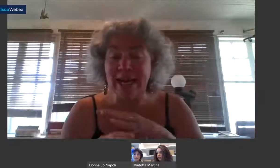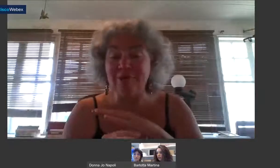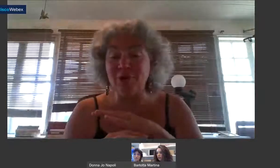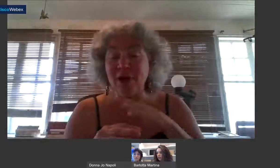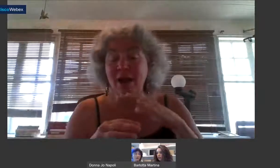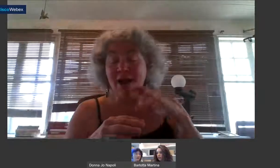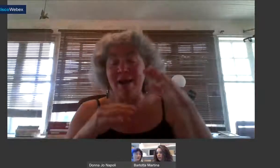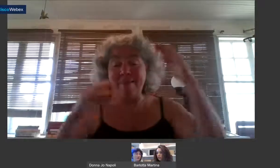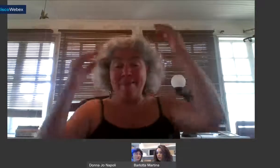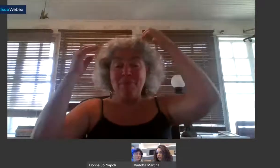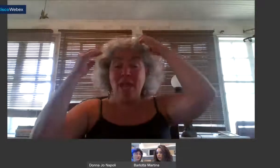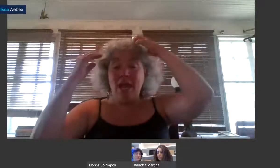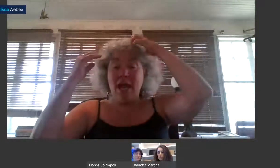ever.